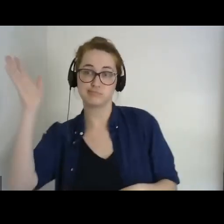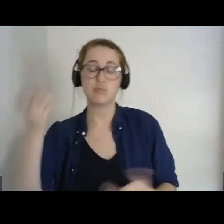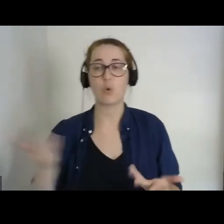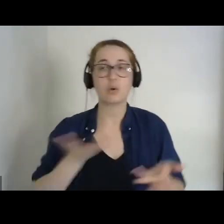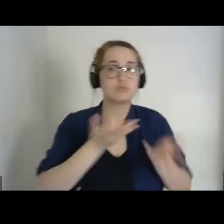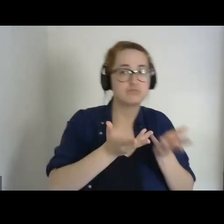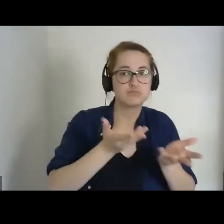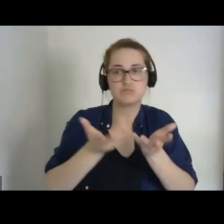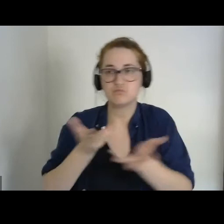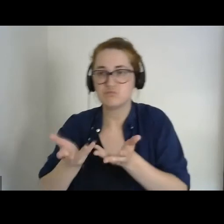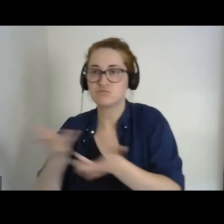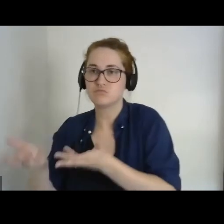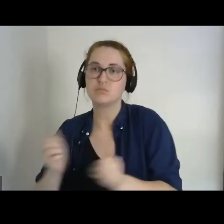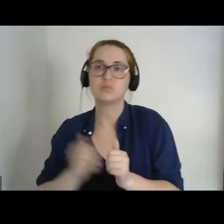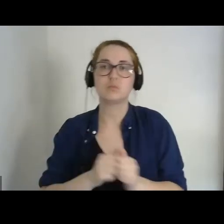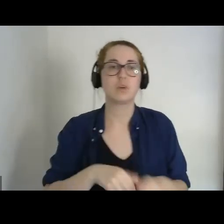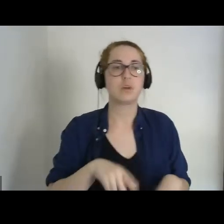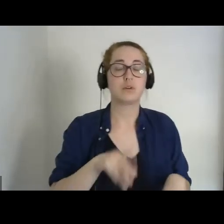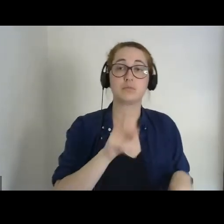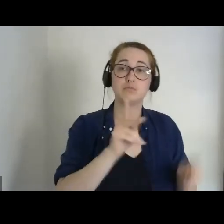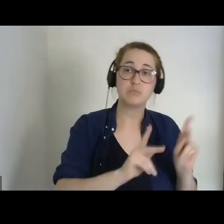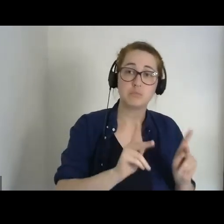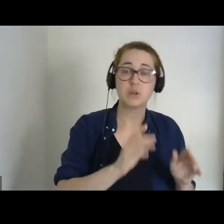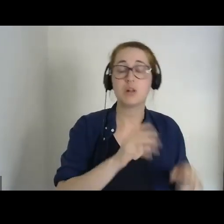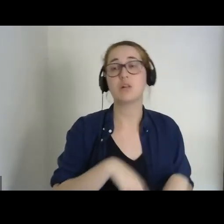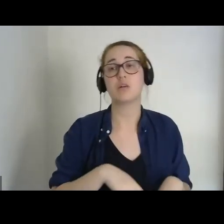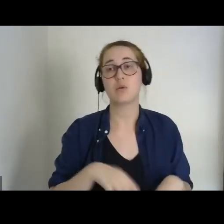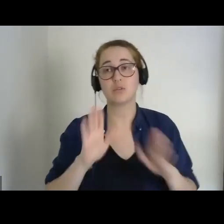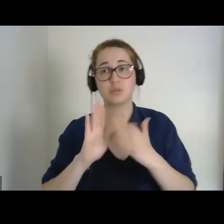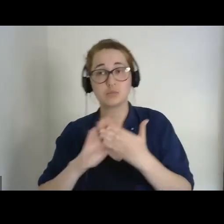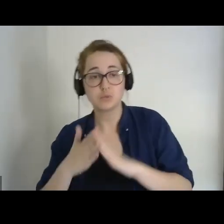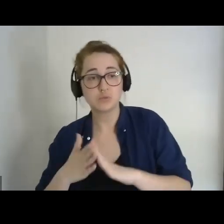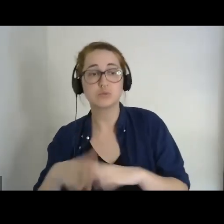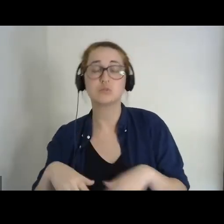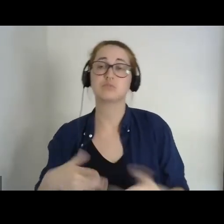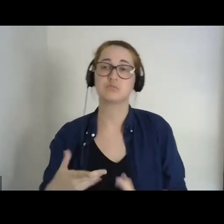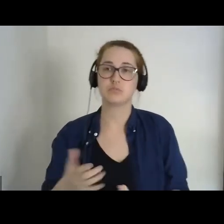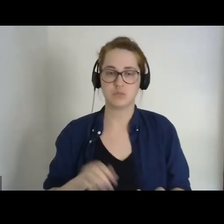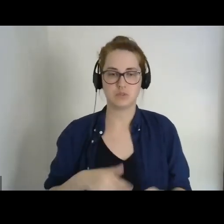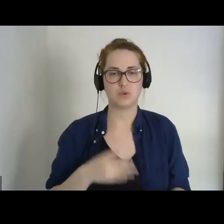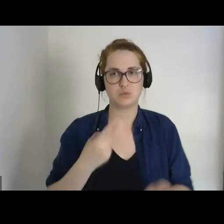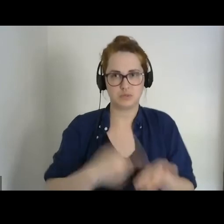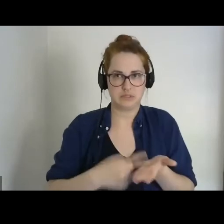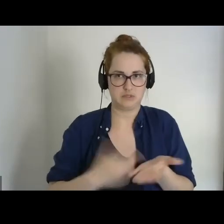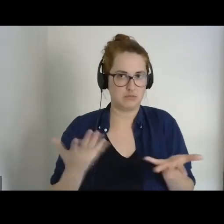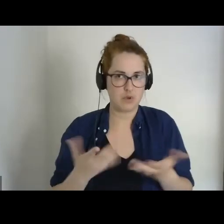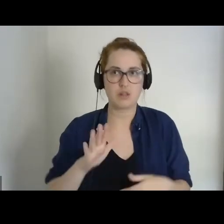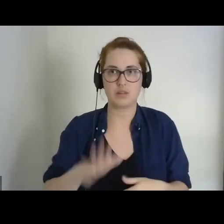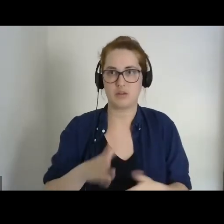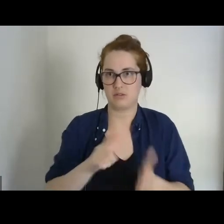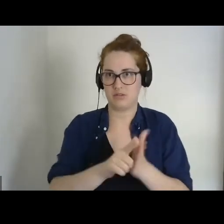and communities of people with disabilities about their legal rights and about how to advocate and defend their legal